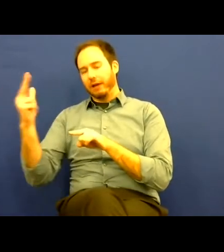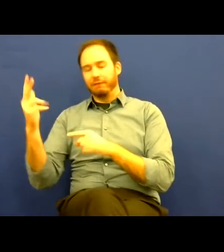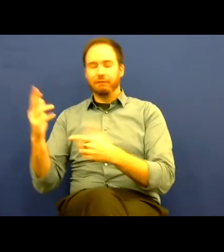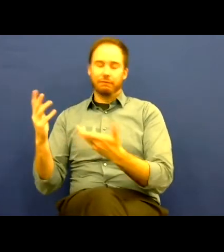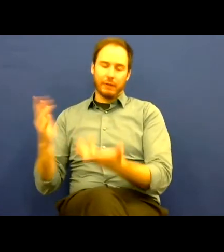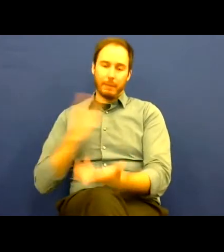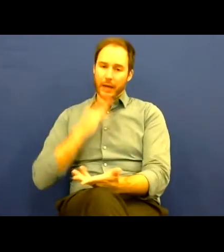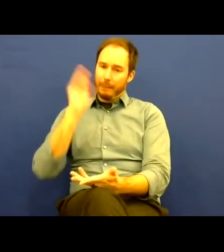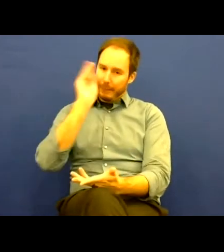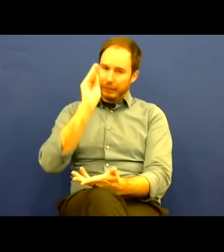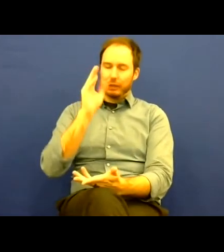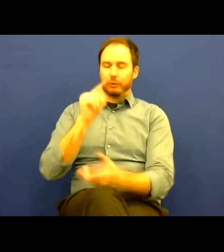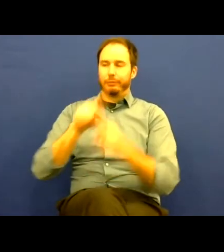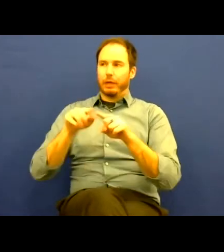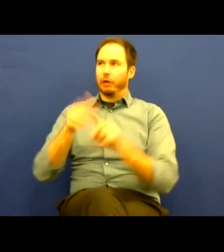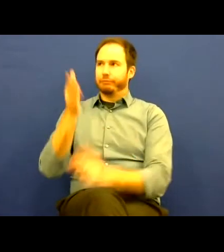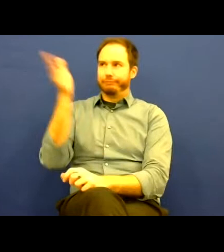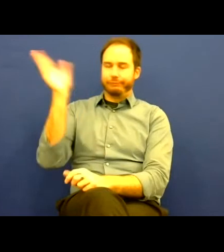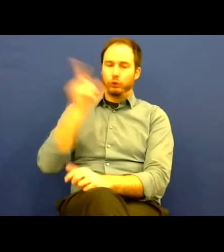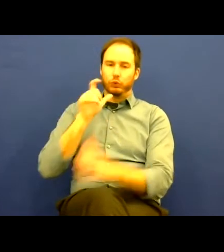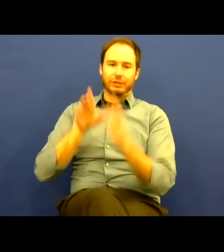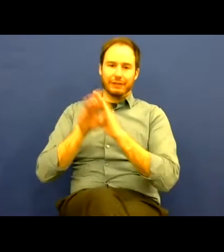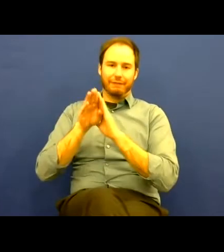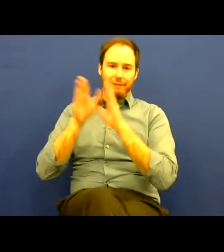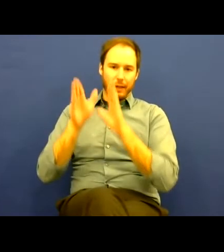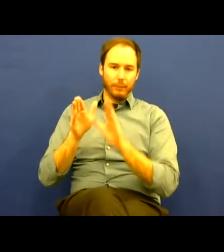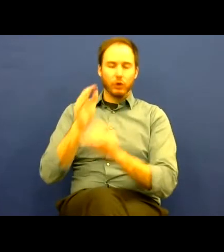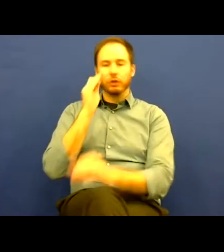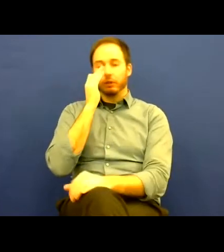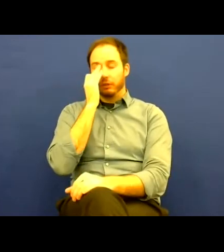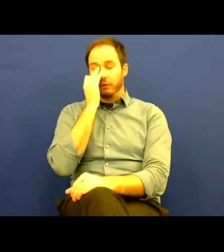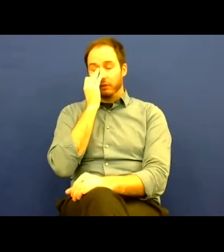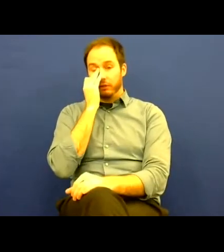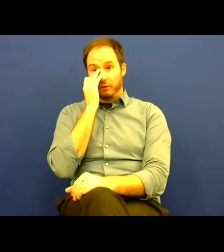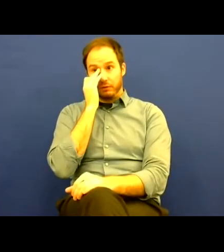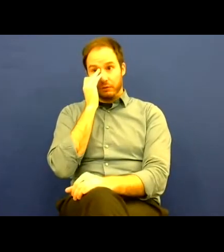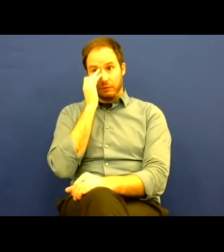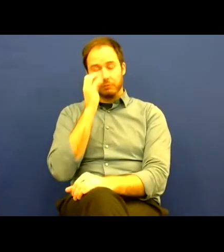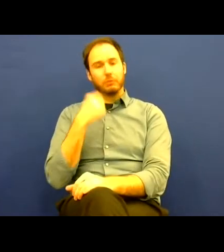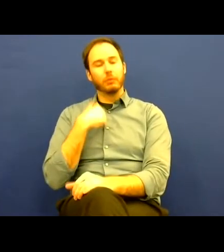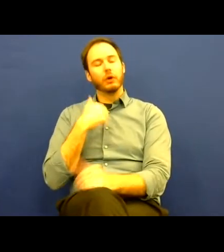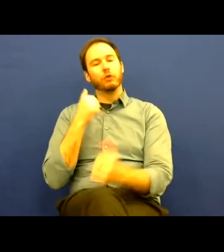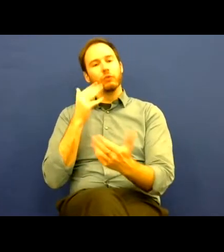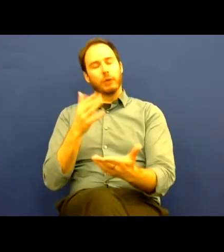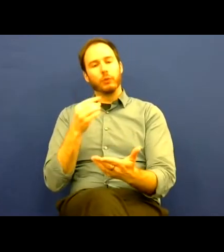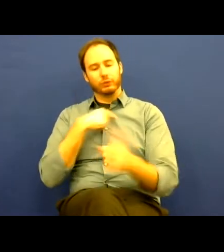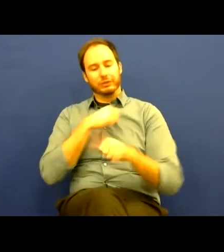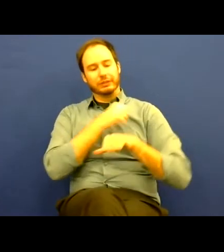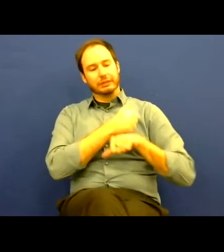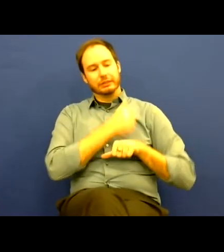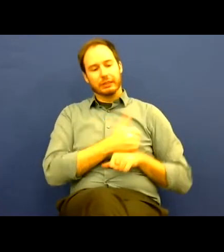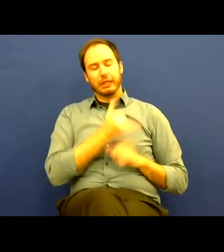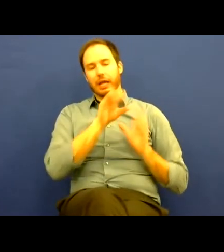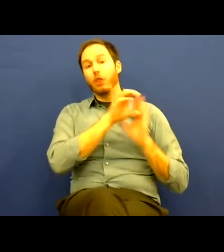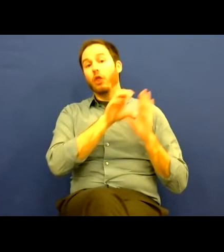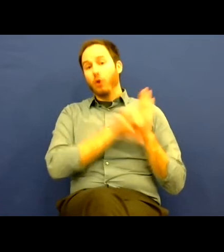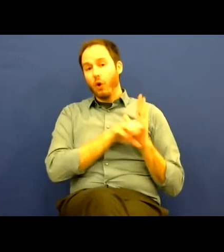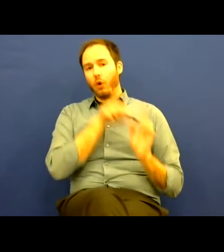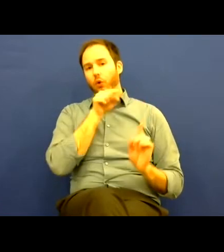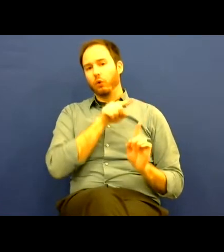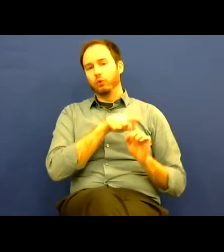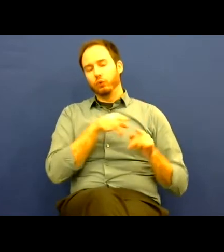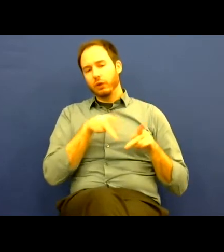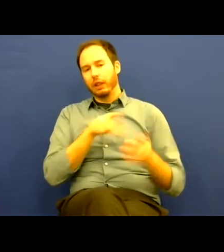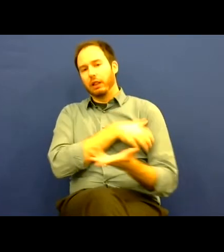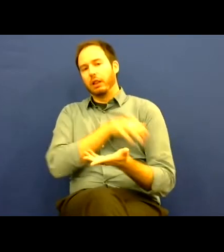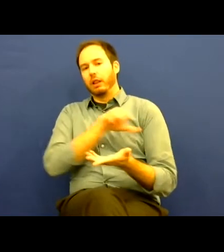But again, that's ultimately going to be up to the developers, but it seems to me we ought to put in place what we can to enable the